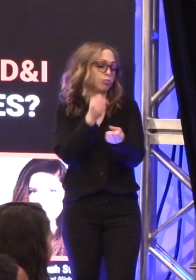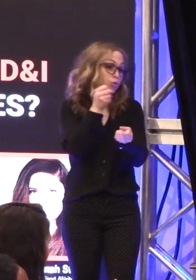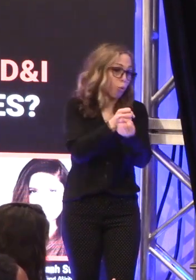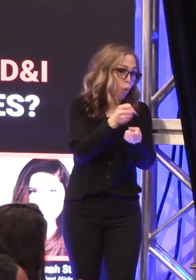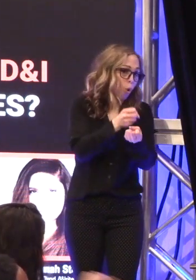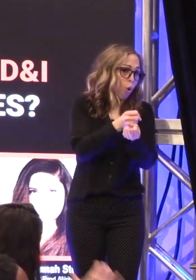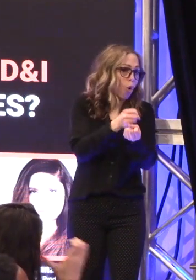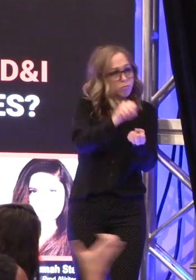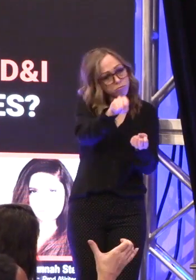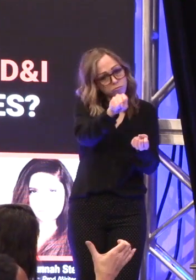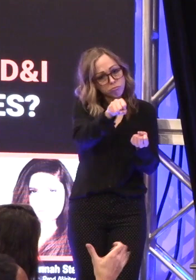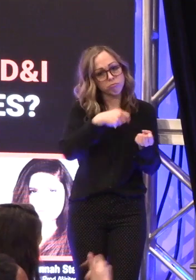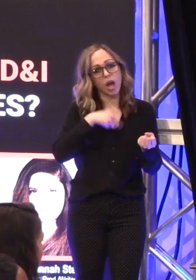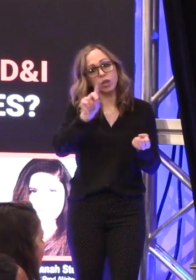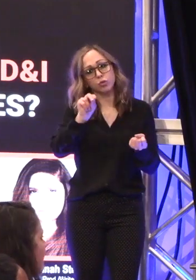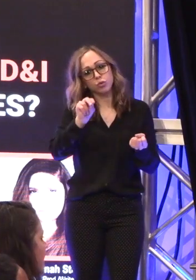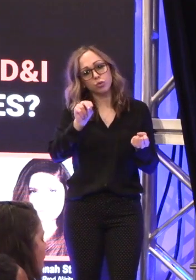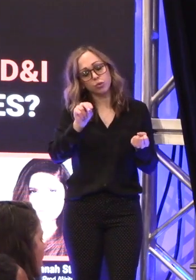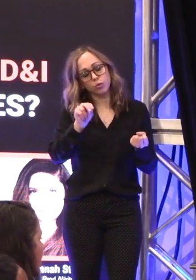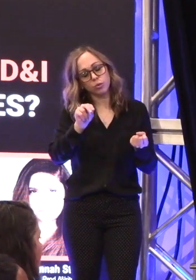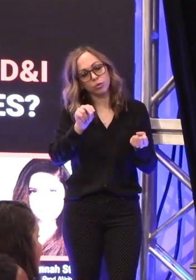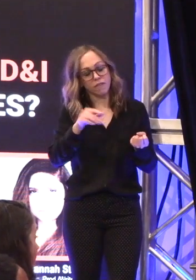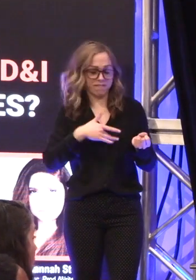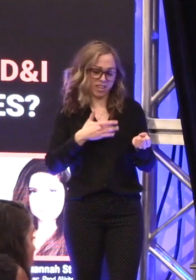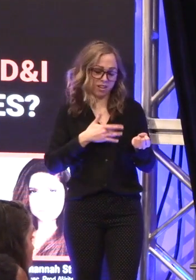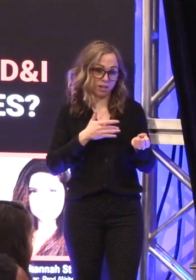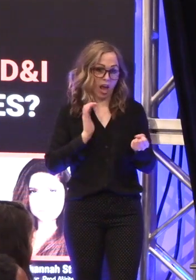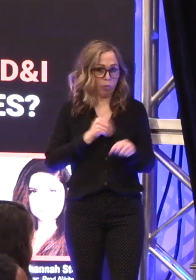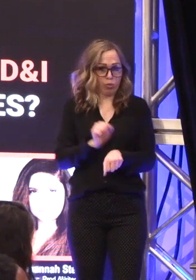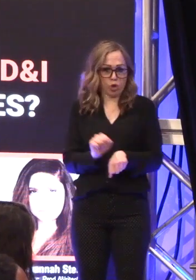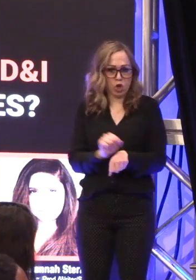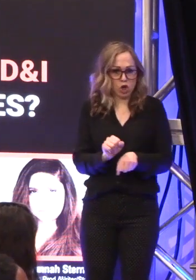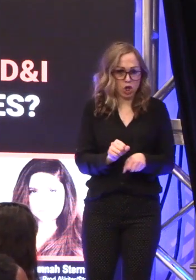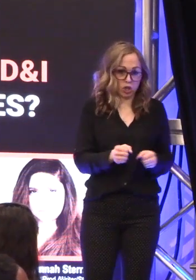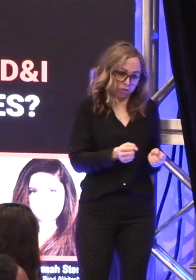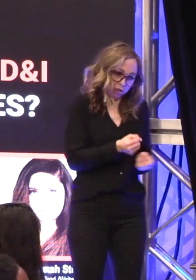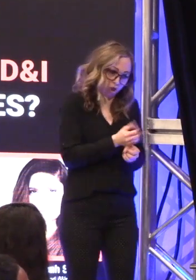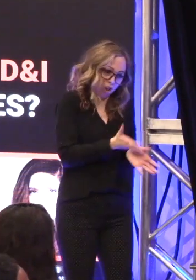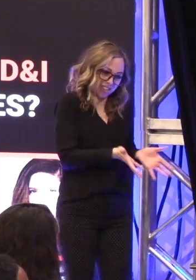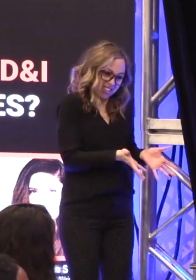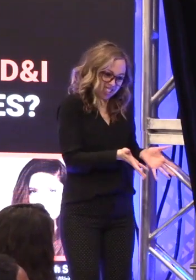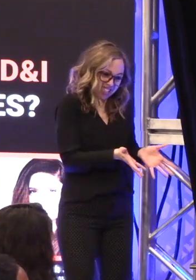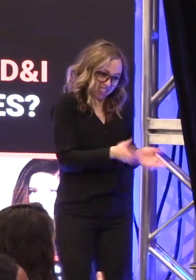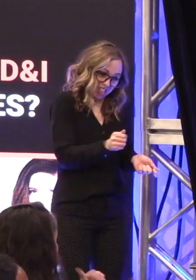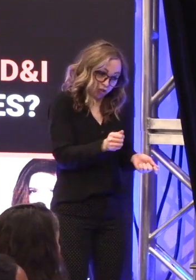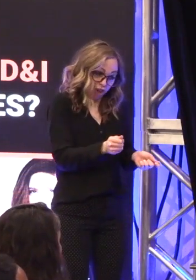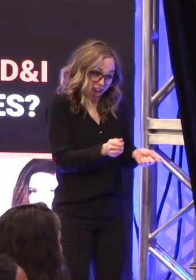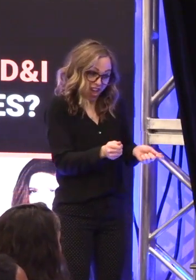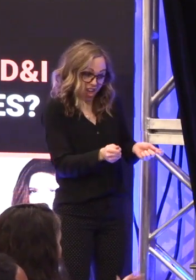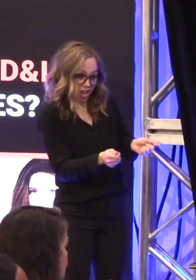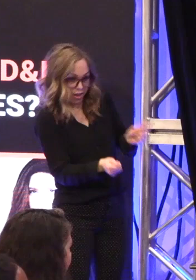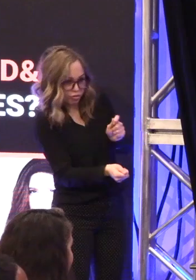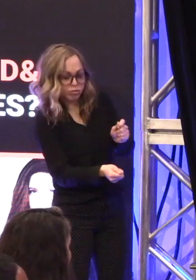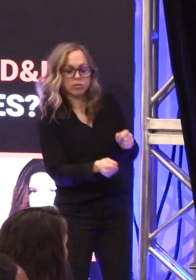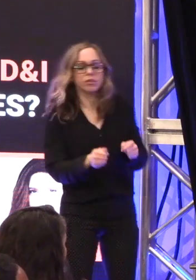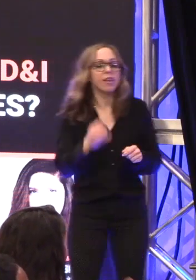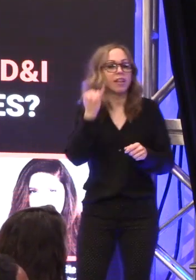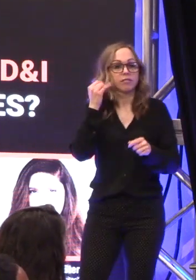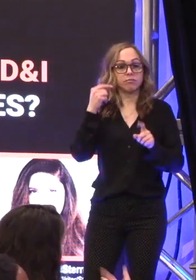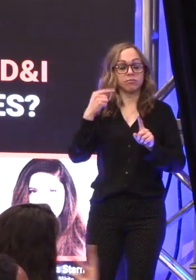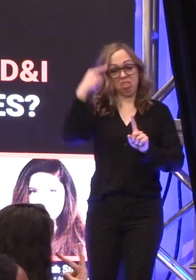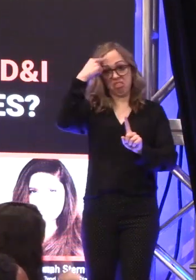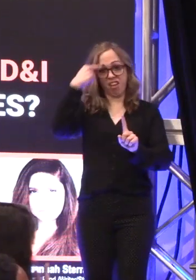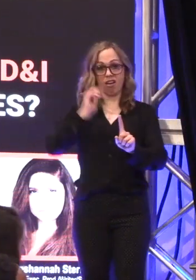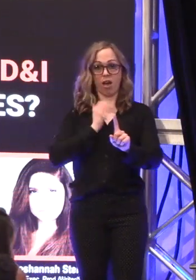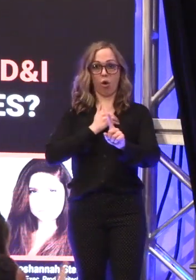supports that. And I do feel the work that we're doing is driving that change. You know, when you look at where UTA sits,